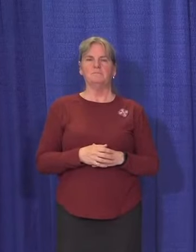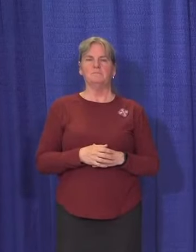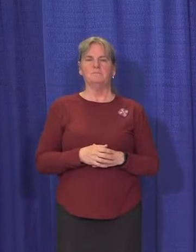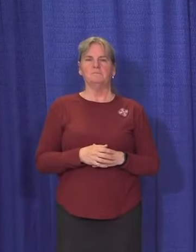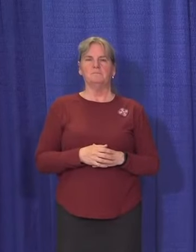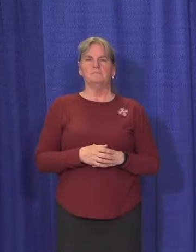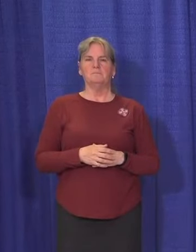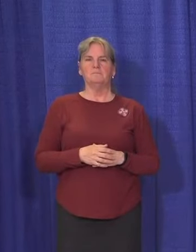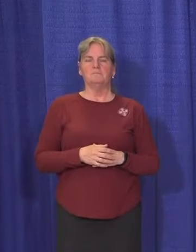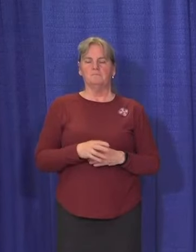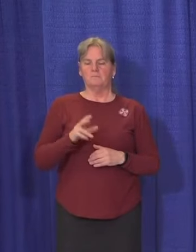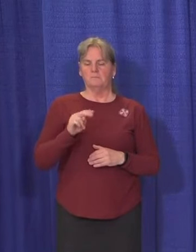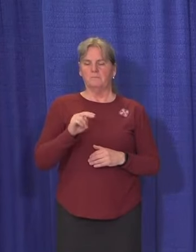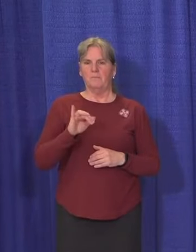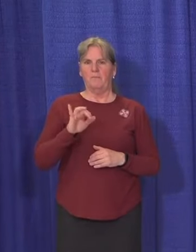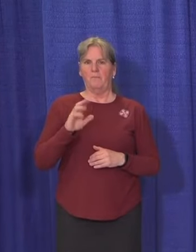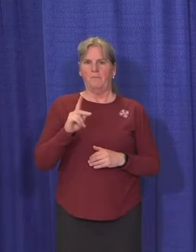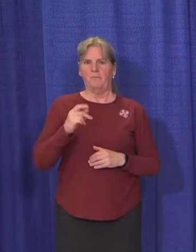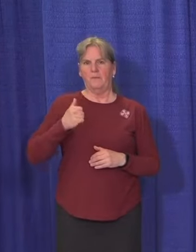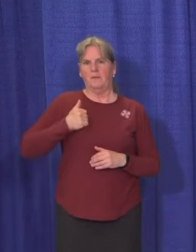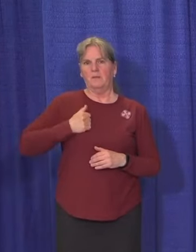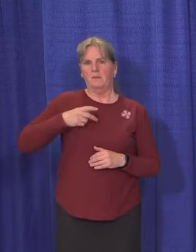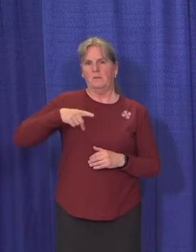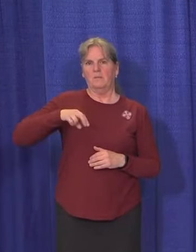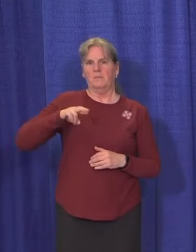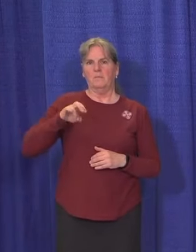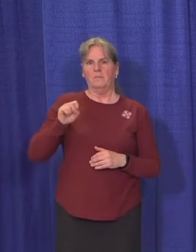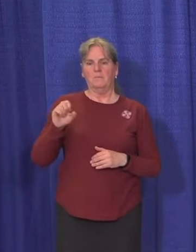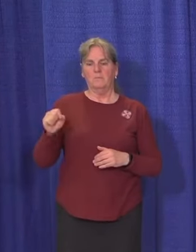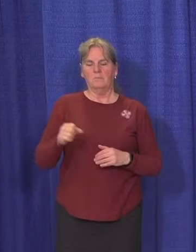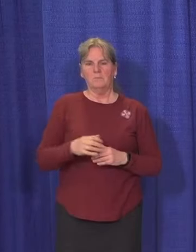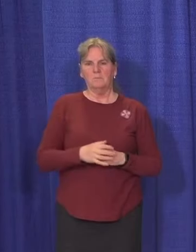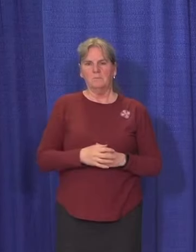We'll now move to Nick, Canadian Press.